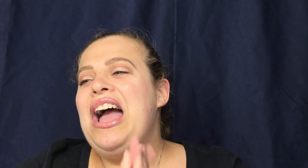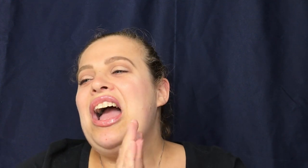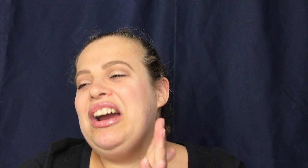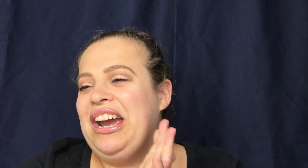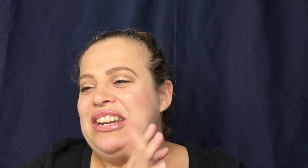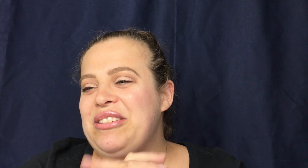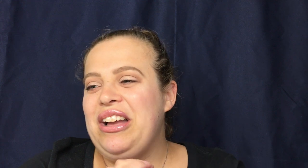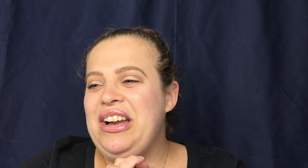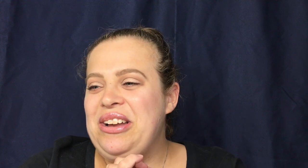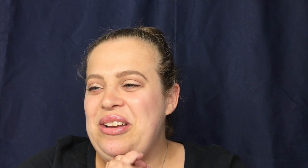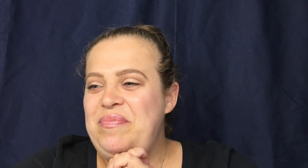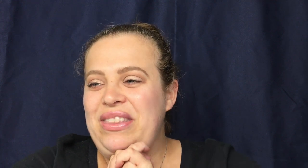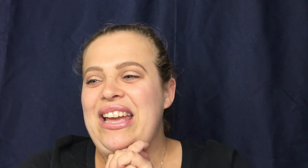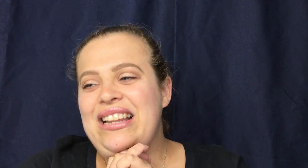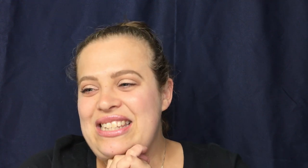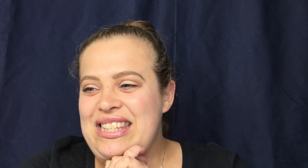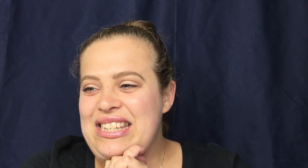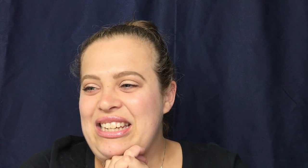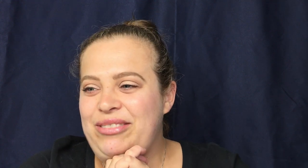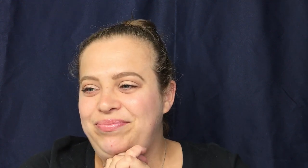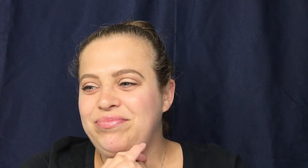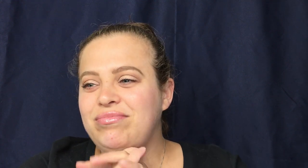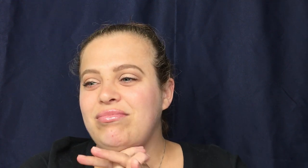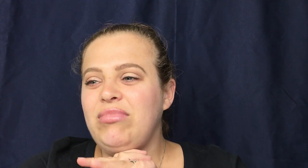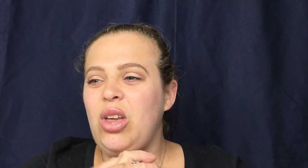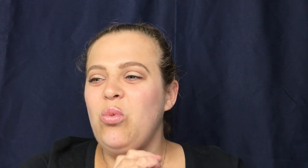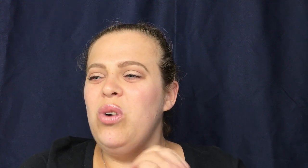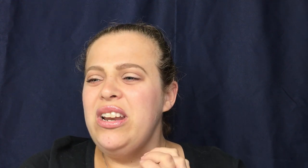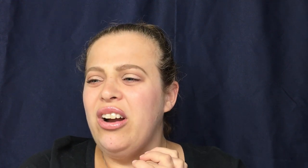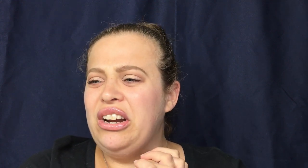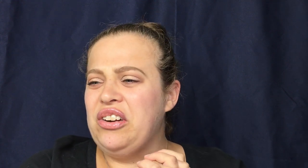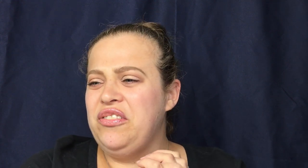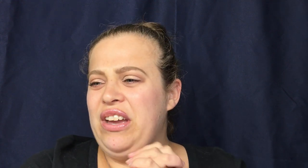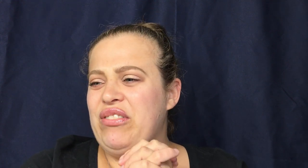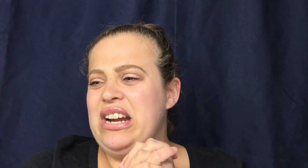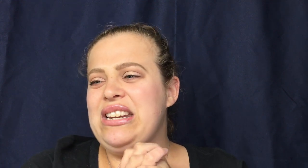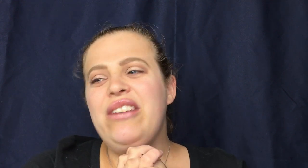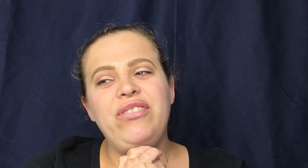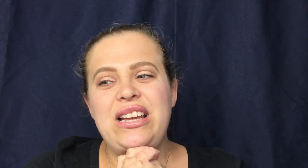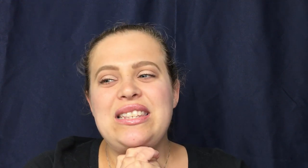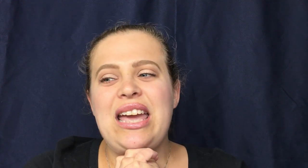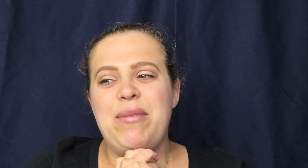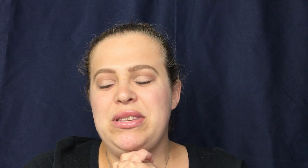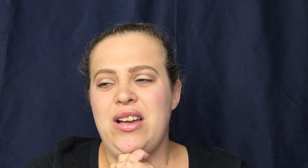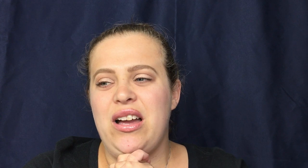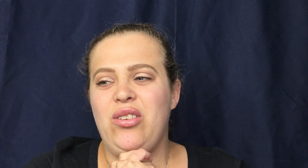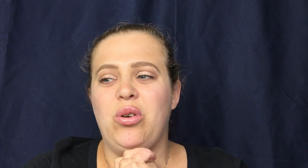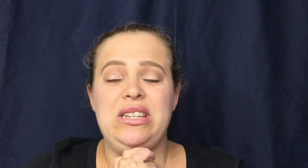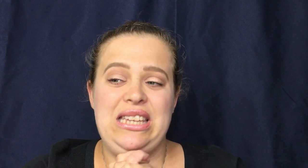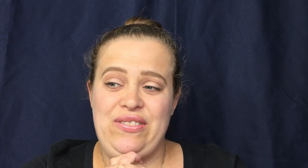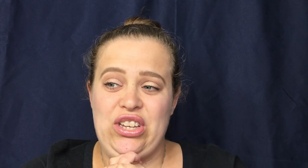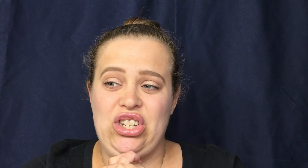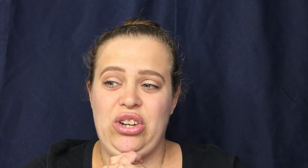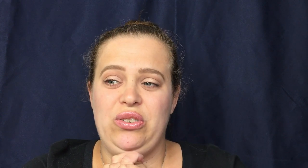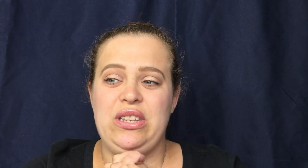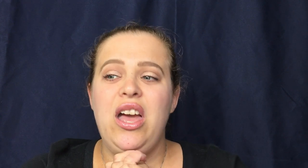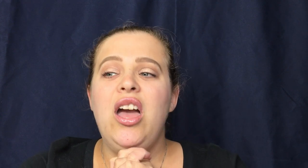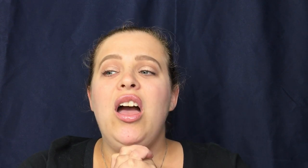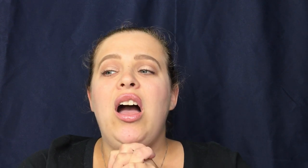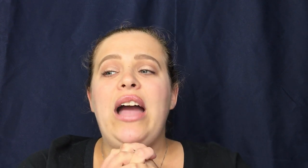All right, let's see. What are your favorite Netflix, Amazon, or TV shows? I